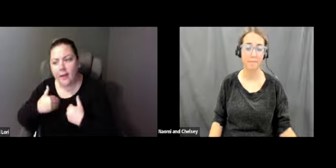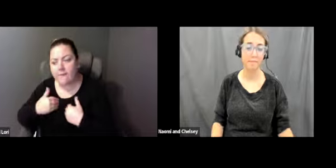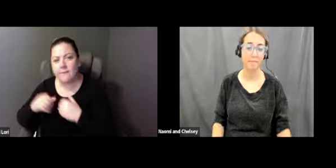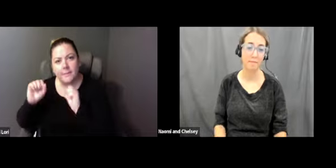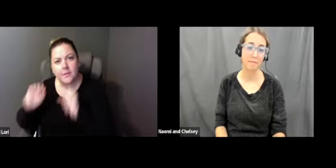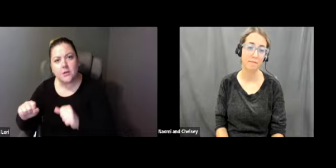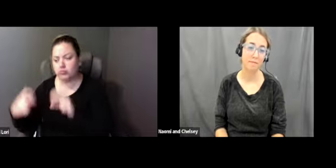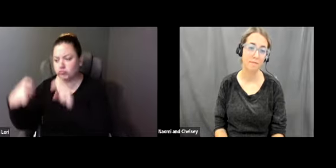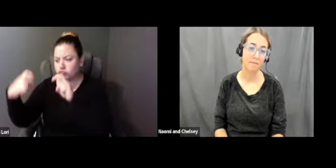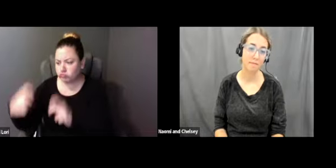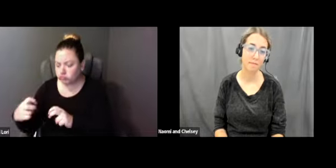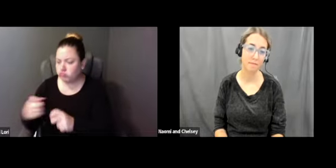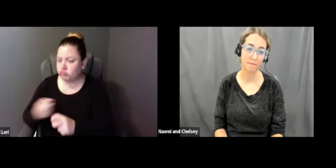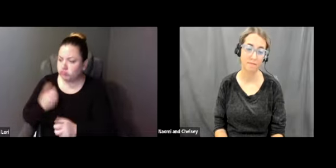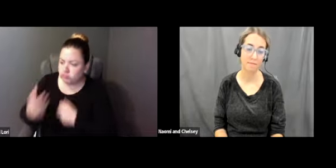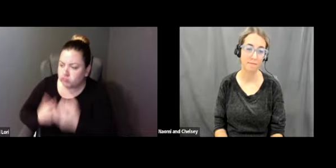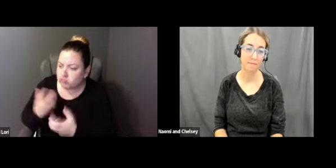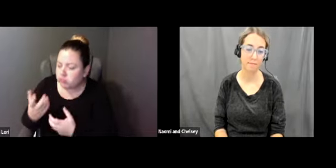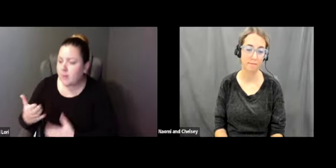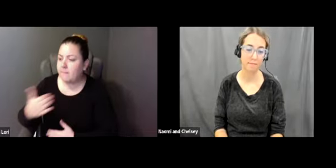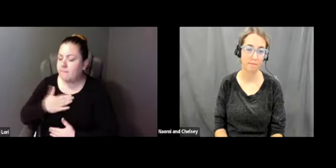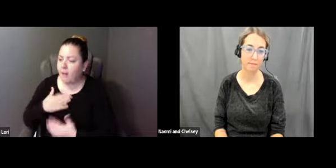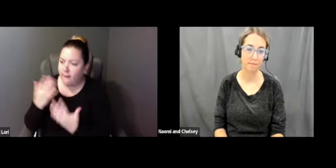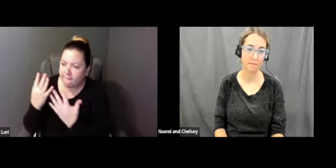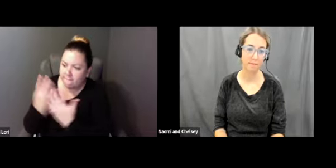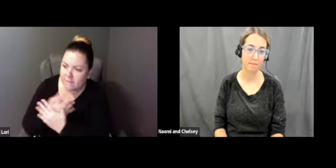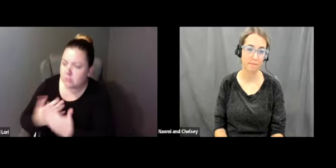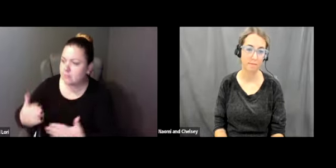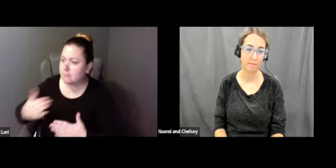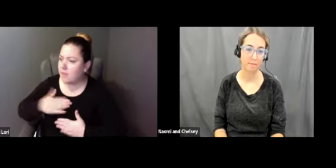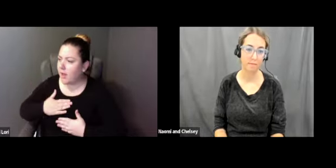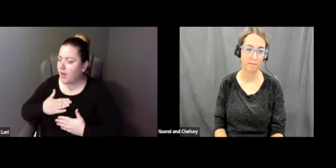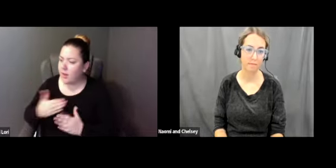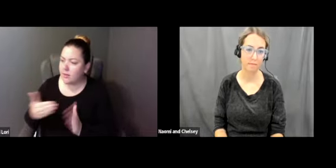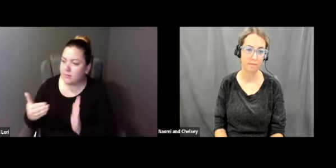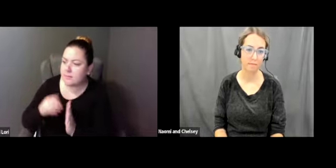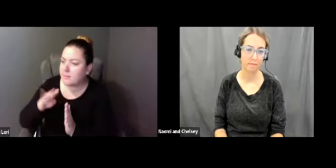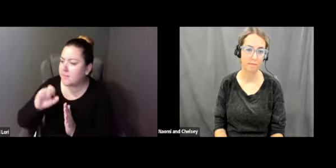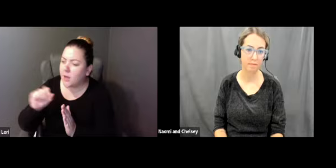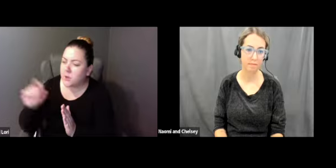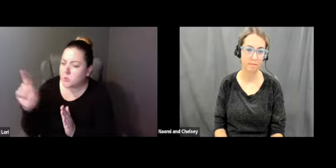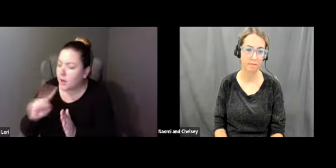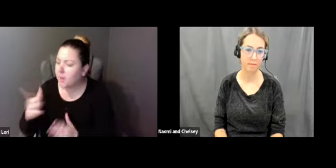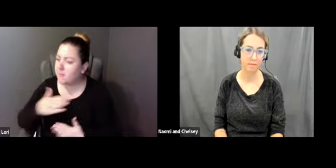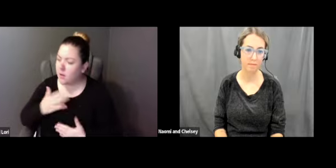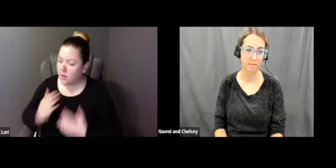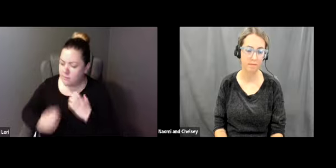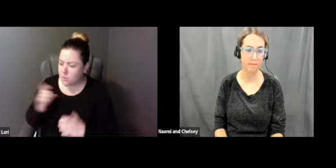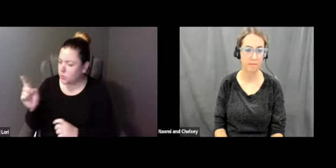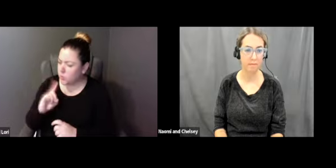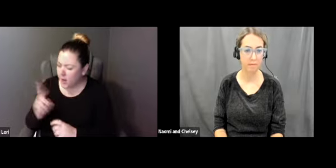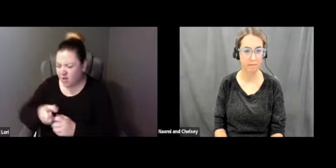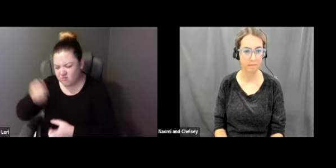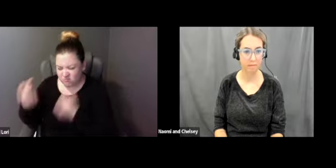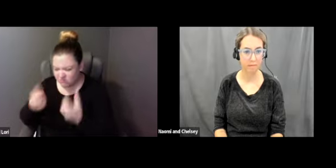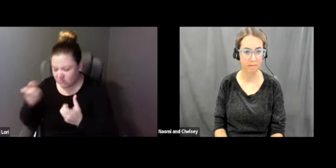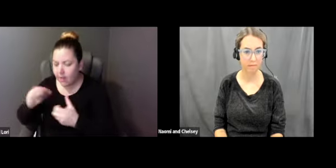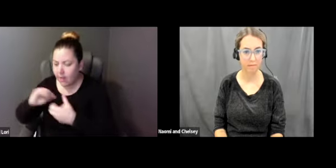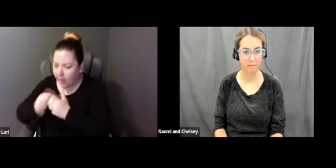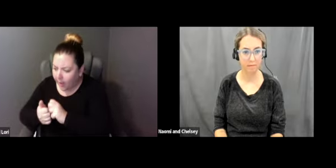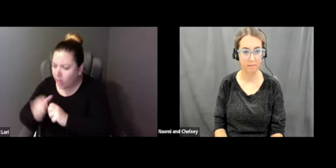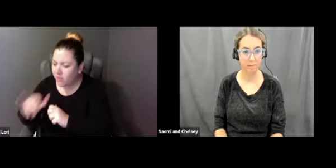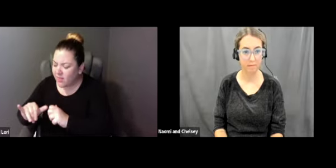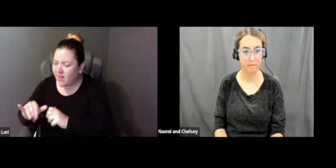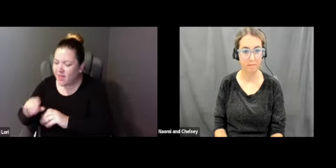how to recognize your biases and your filters and when these things are coming into play and influencing your interpretations, right?